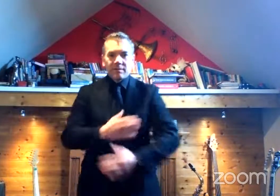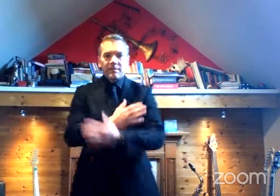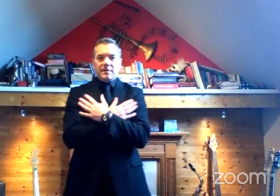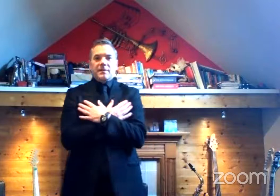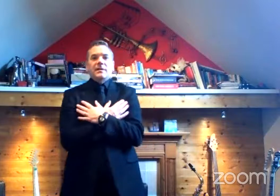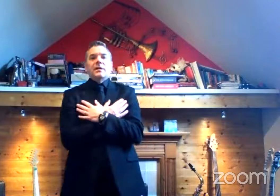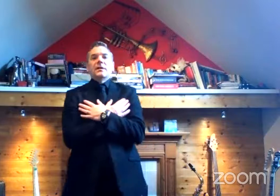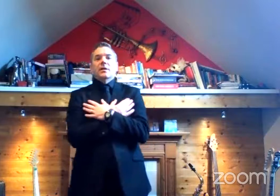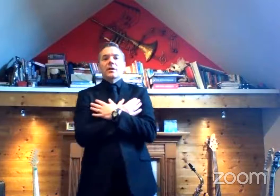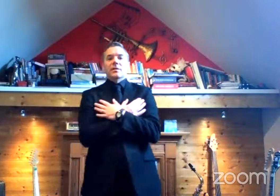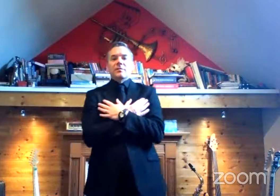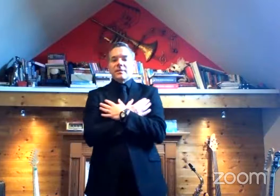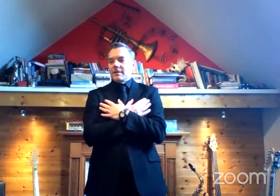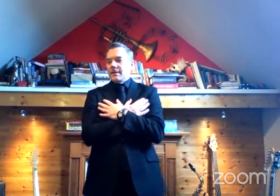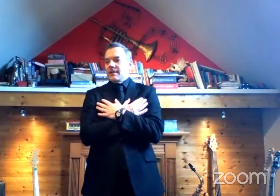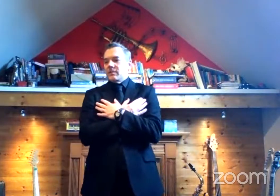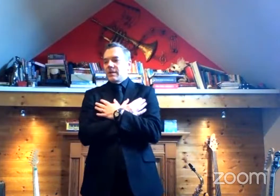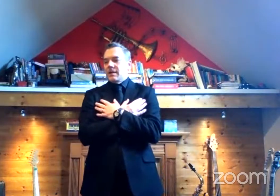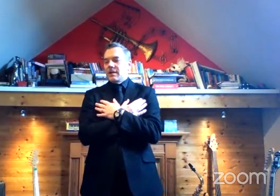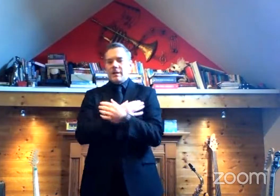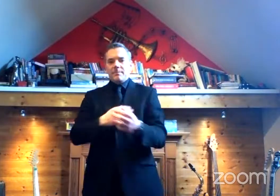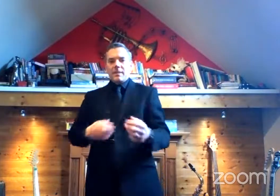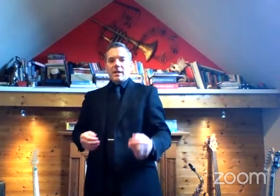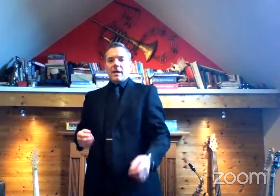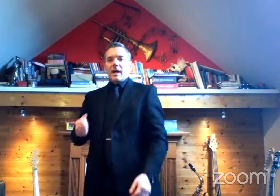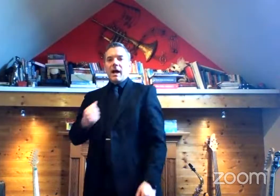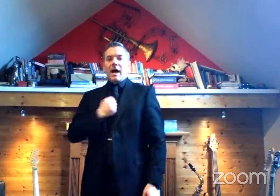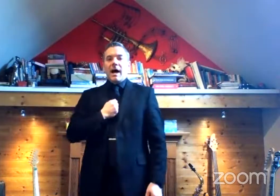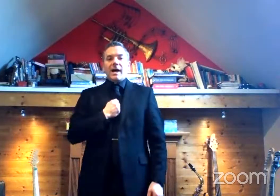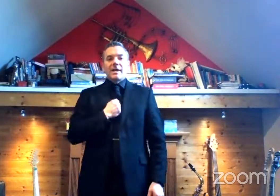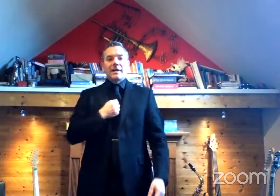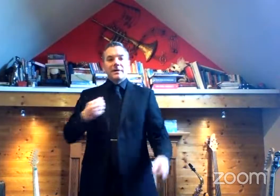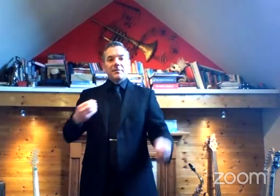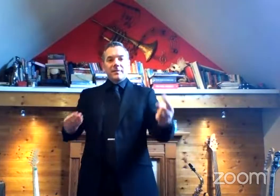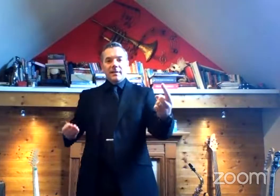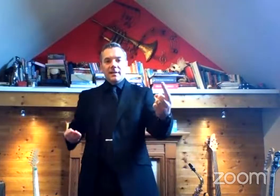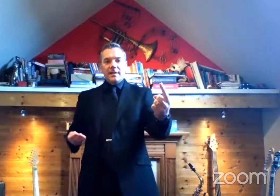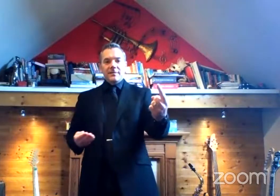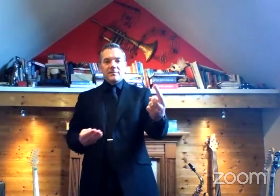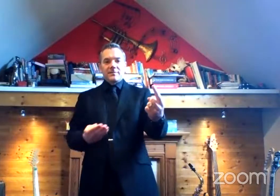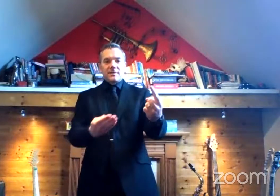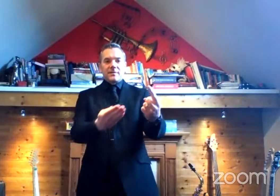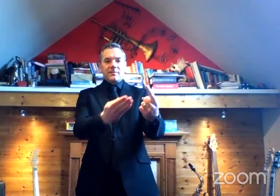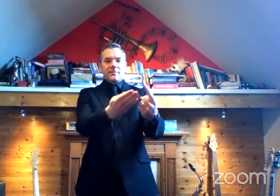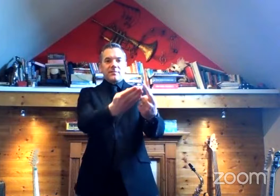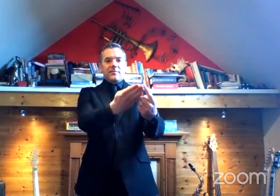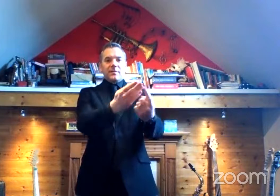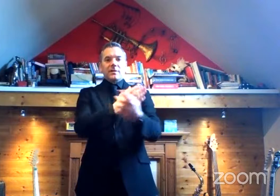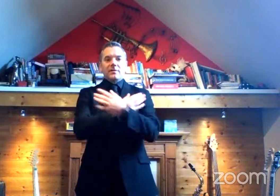love? Love. Okay. I have lived for